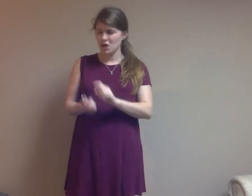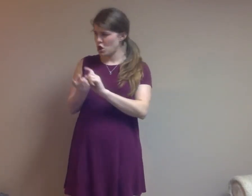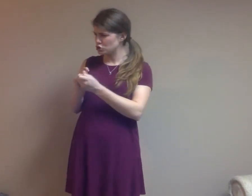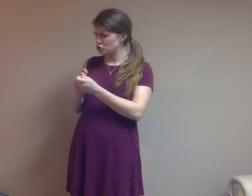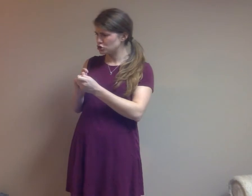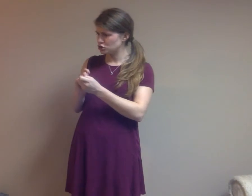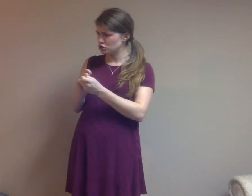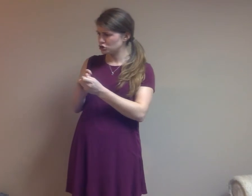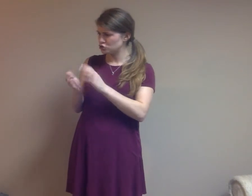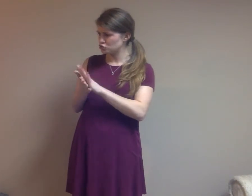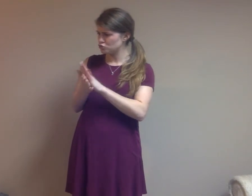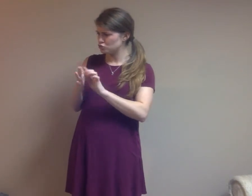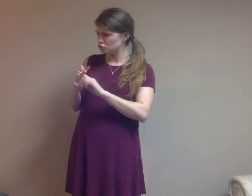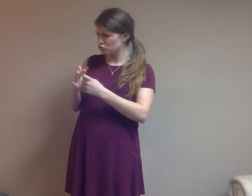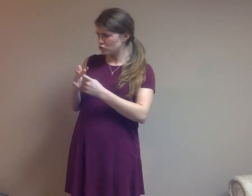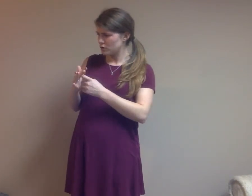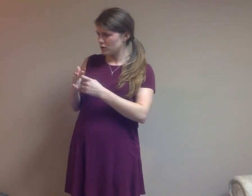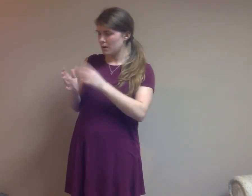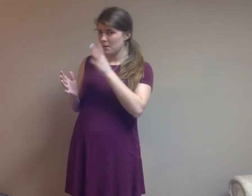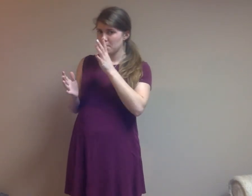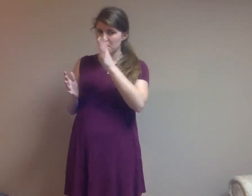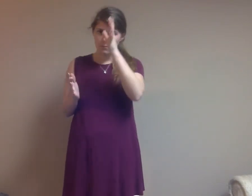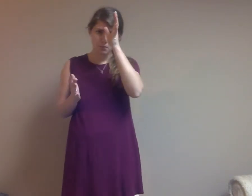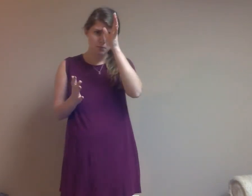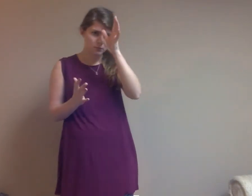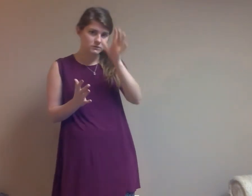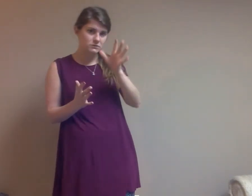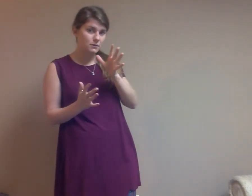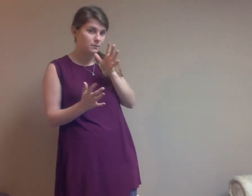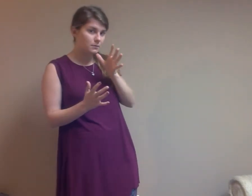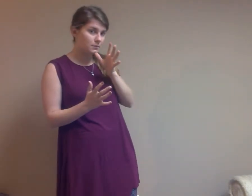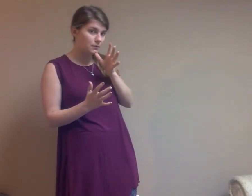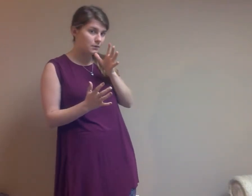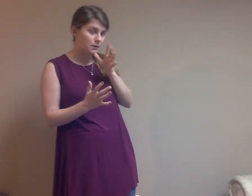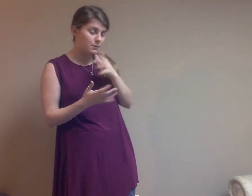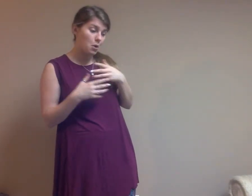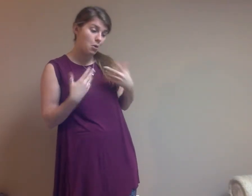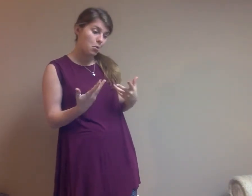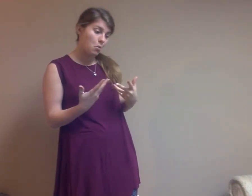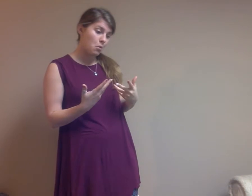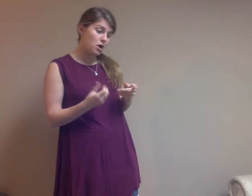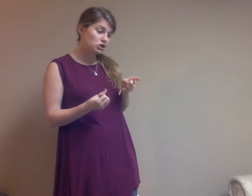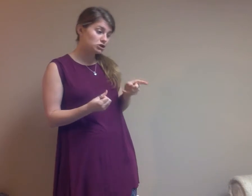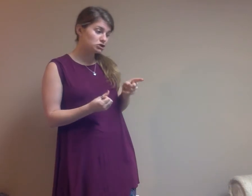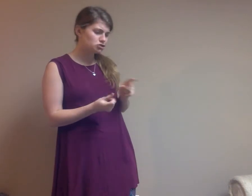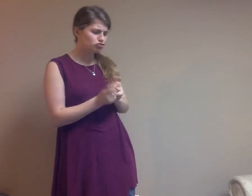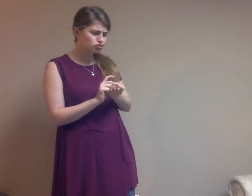gas mask instead of gas mask. And she talks about France from...